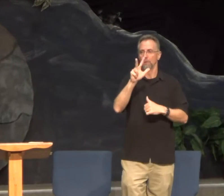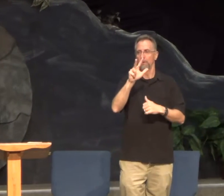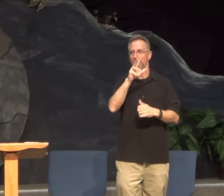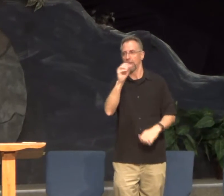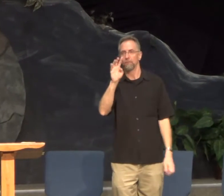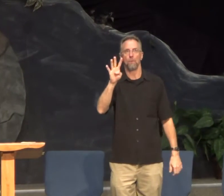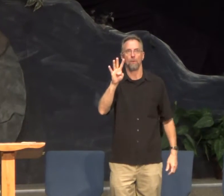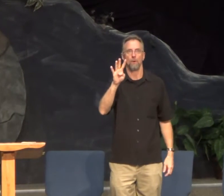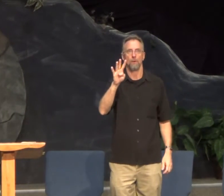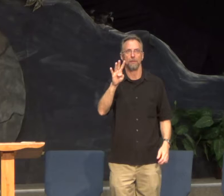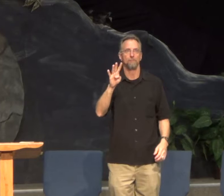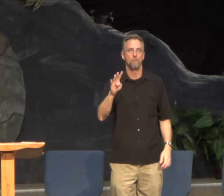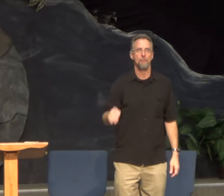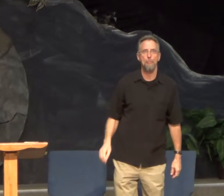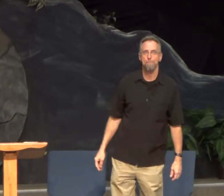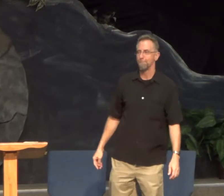Paul continued here in verses 3 and 4.